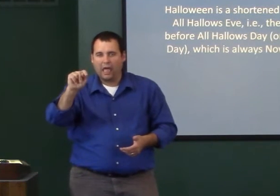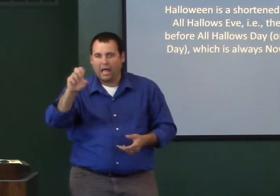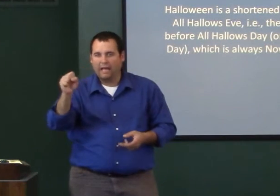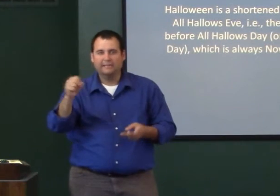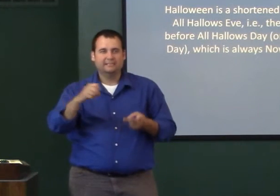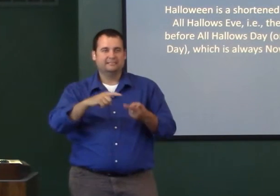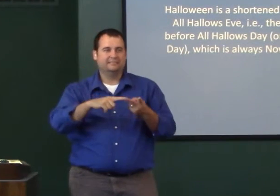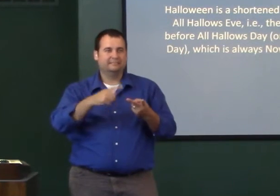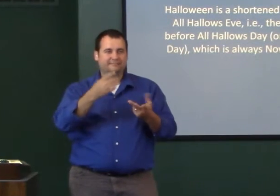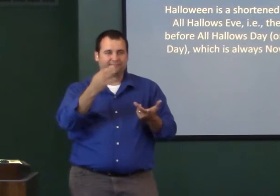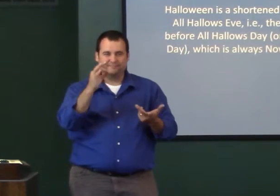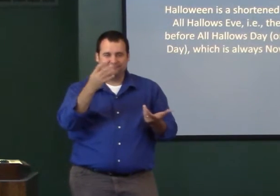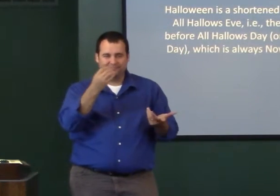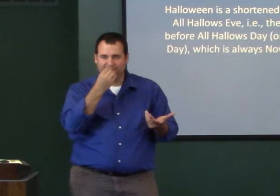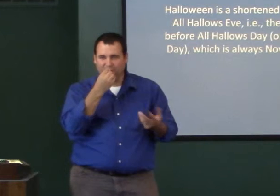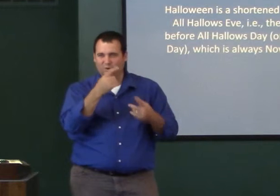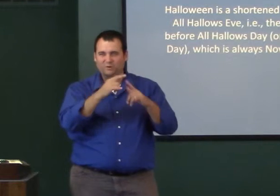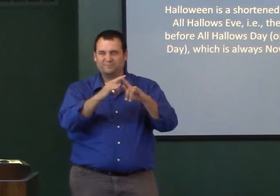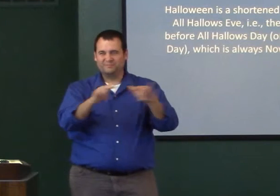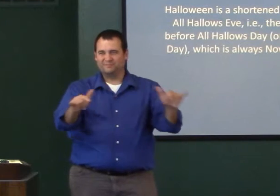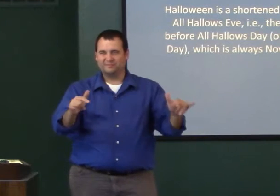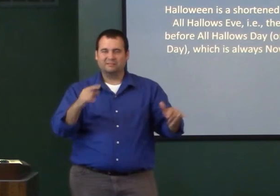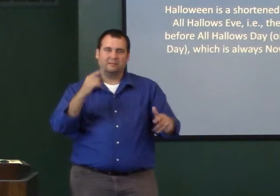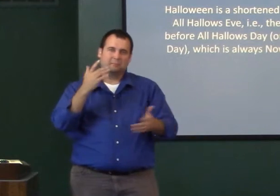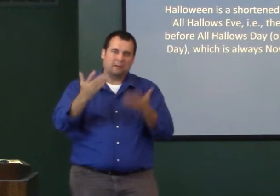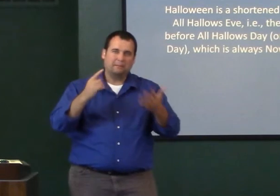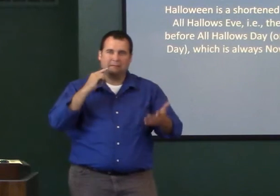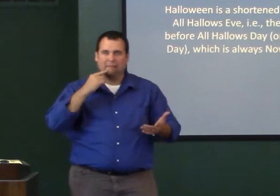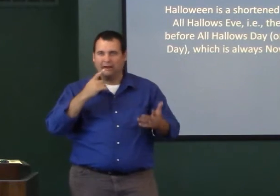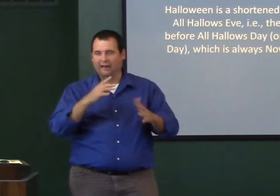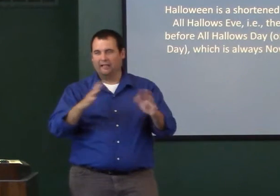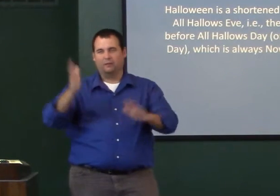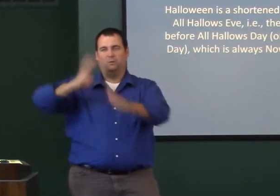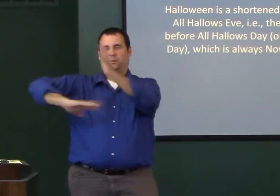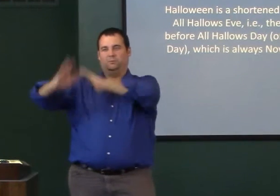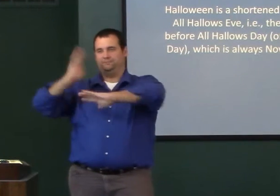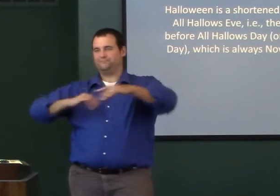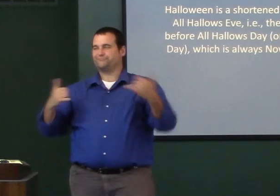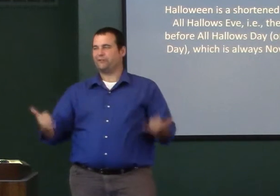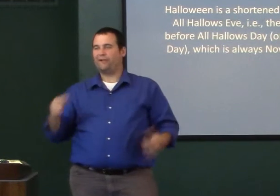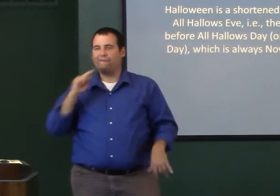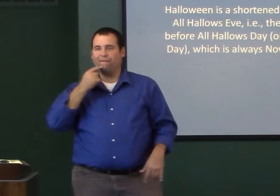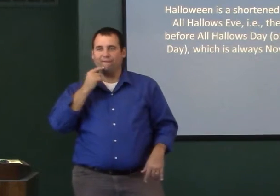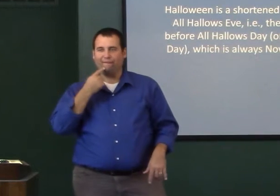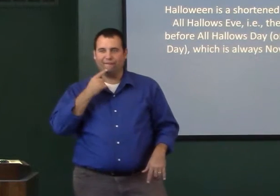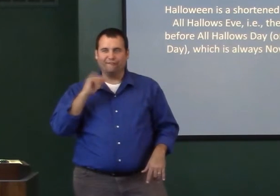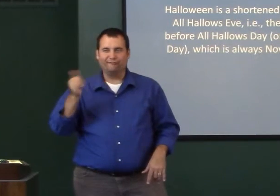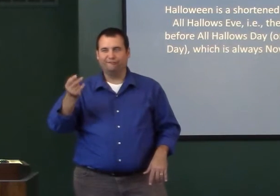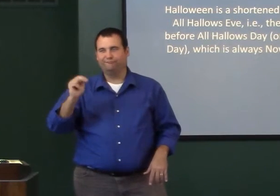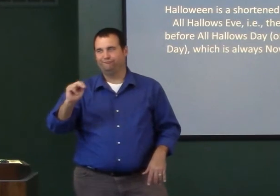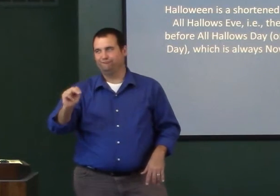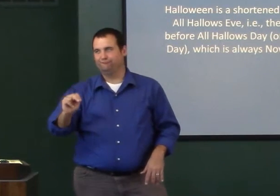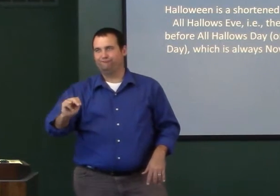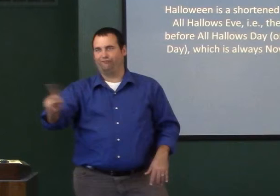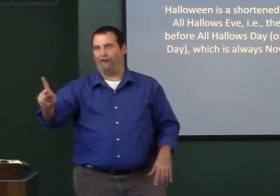an apple or food, you know, sweet something. Now it's only candy.